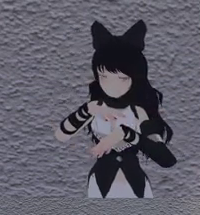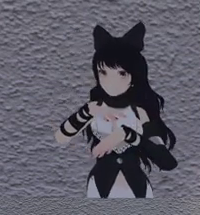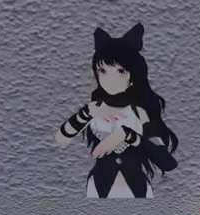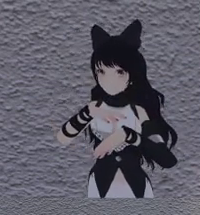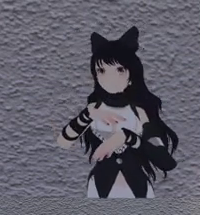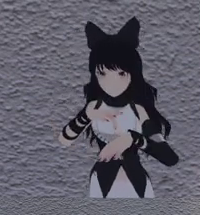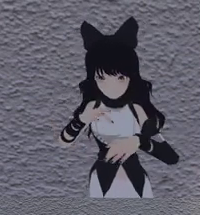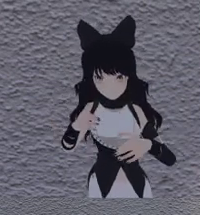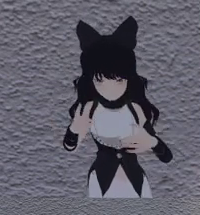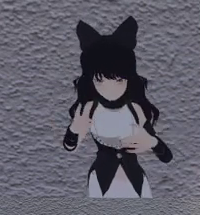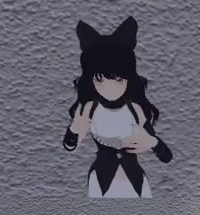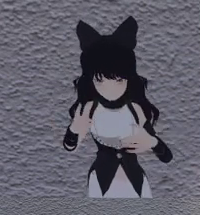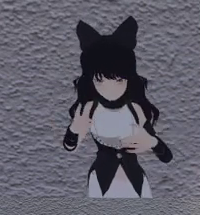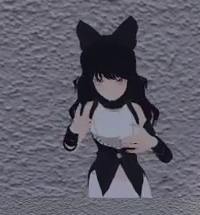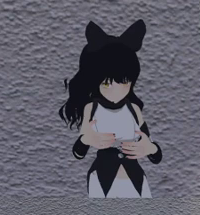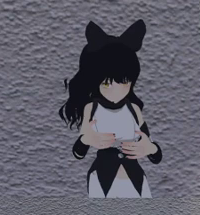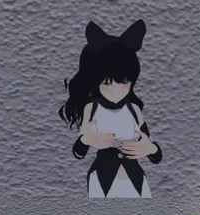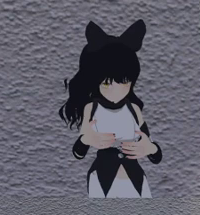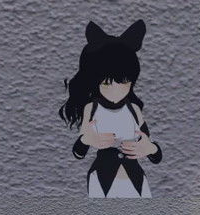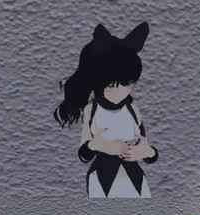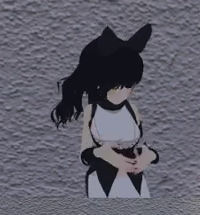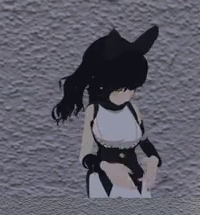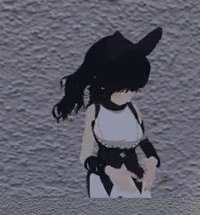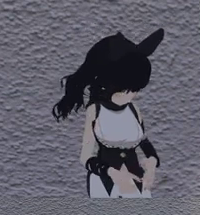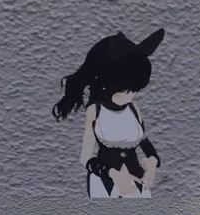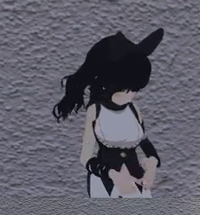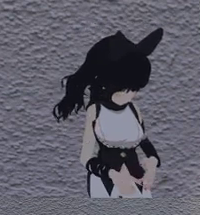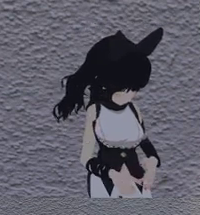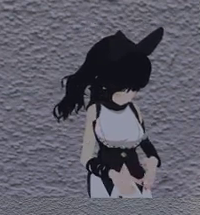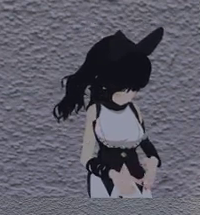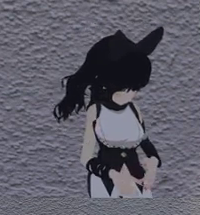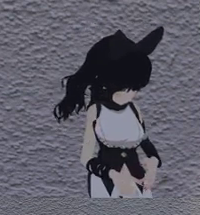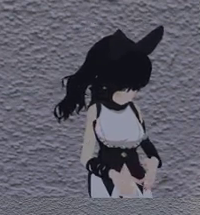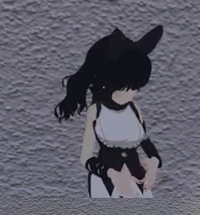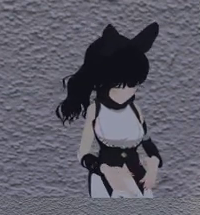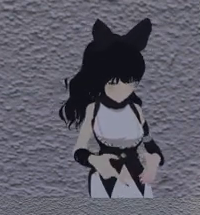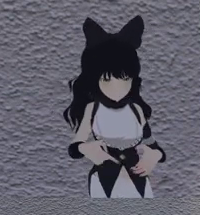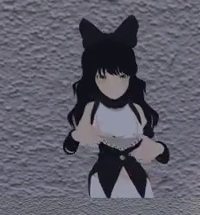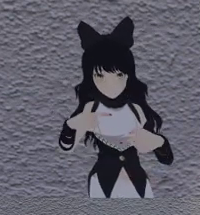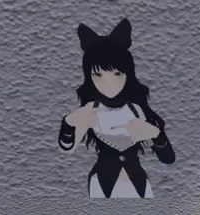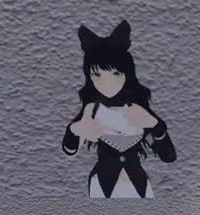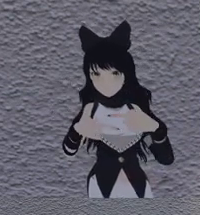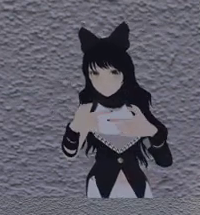hand. Touch. Good.